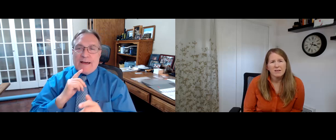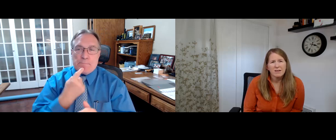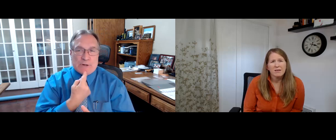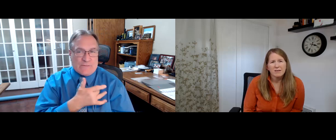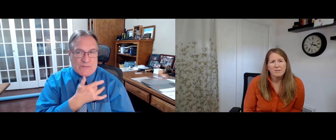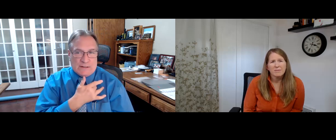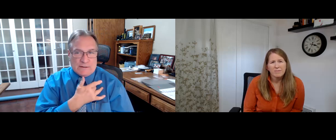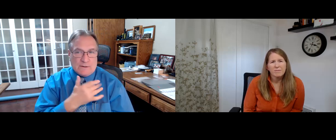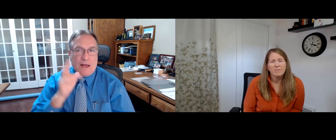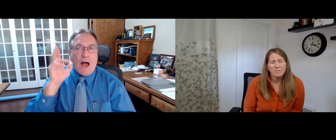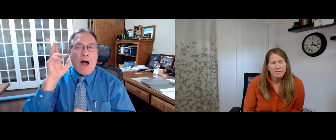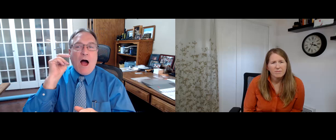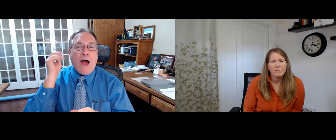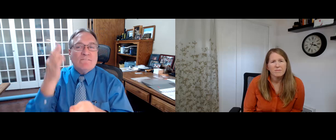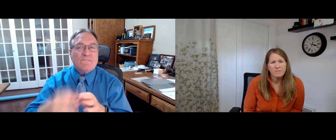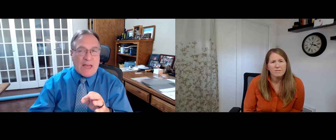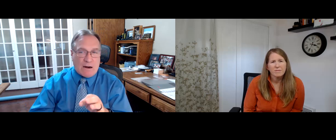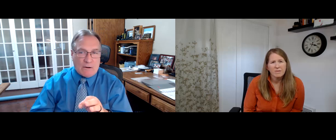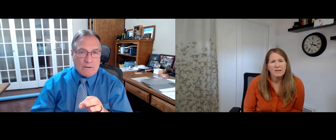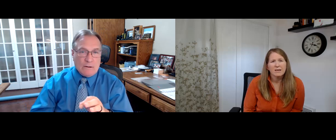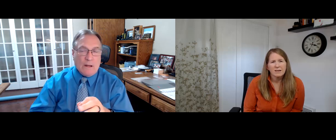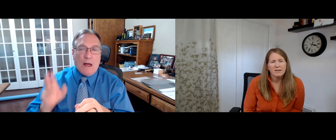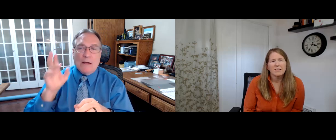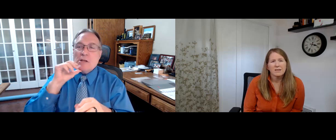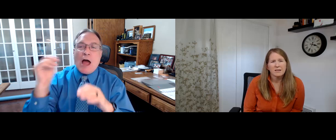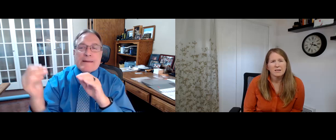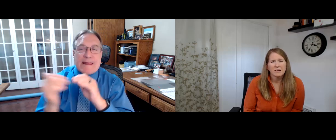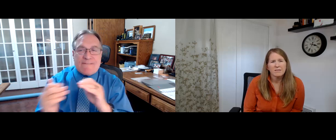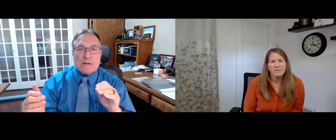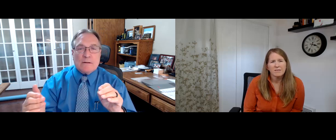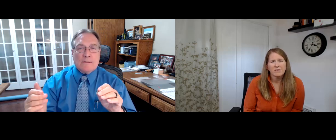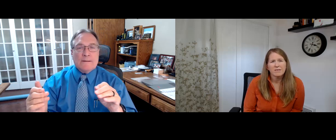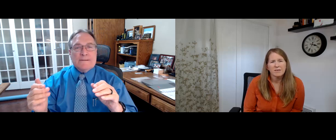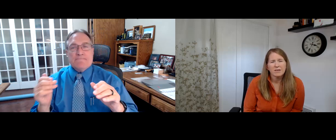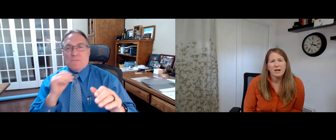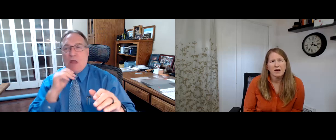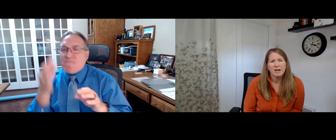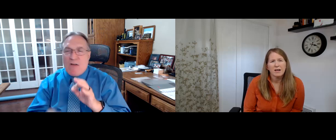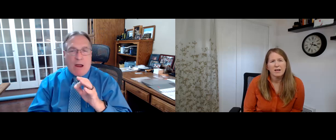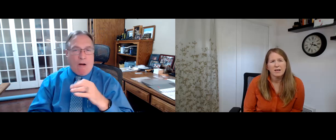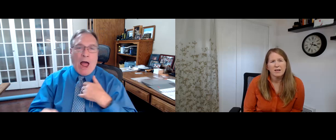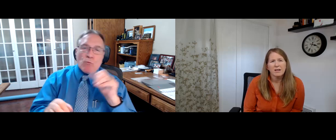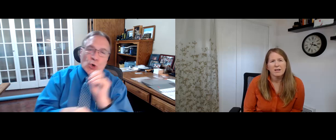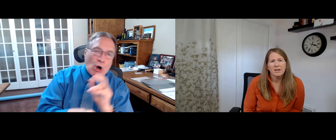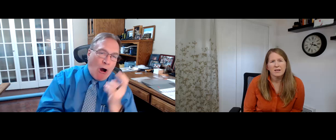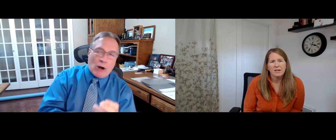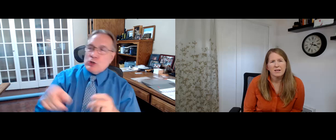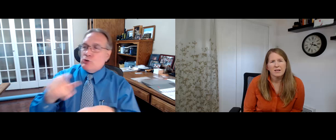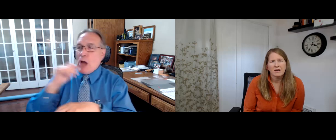have bitter feelings, unfair, not even, not fair. I work hard, you not